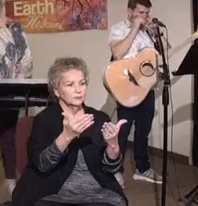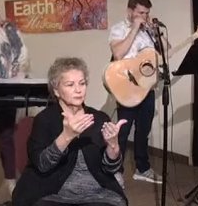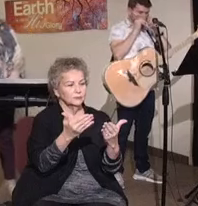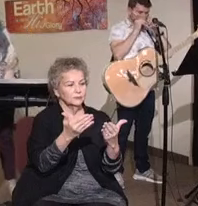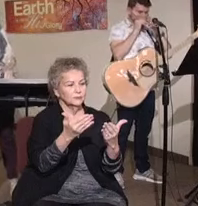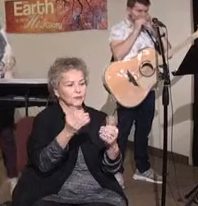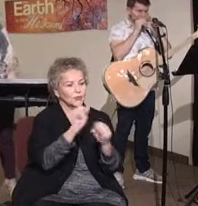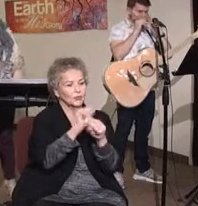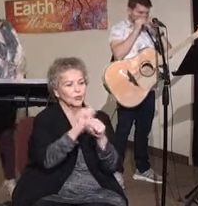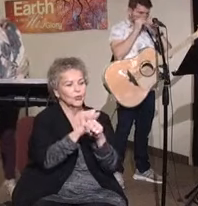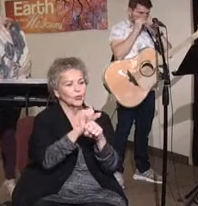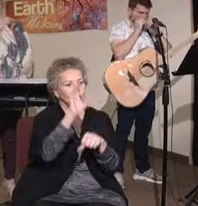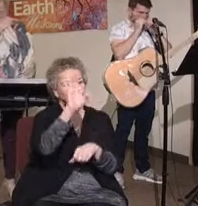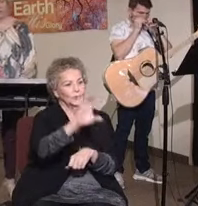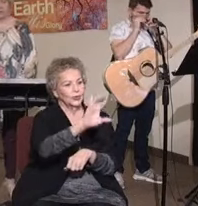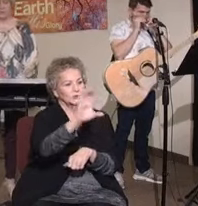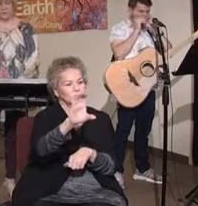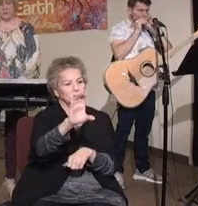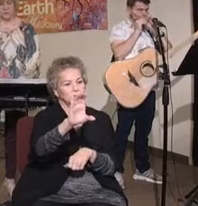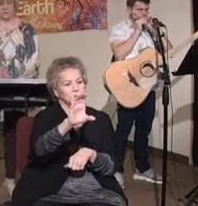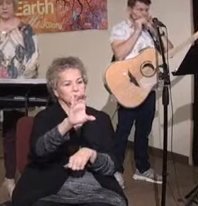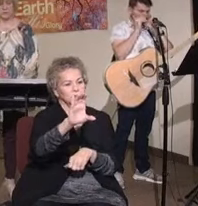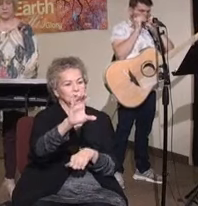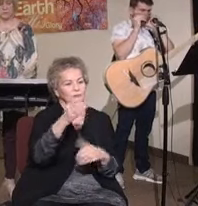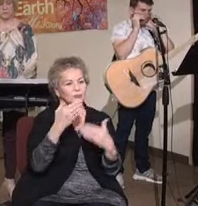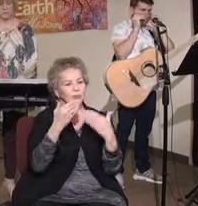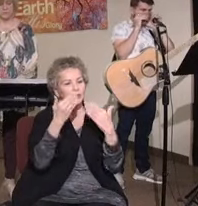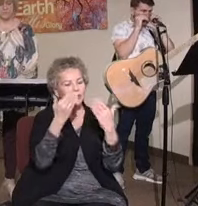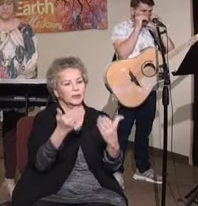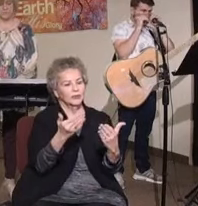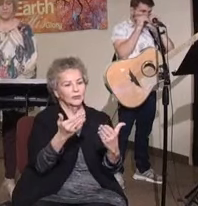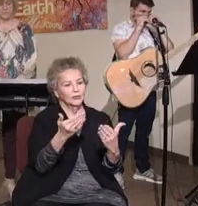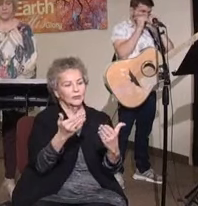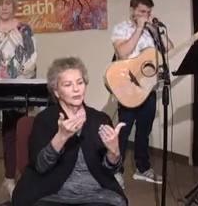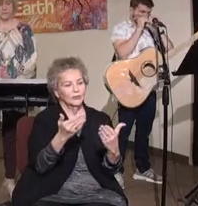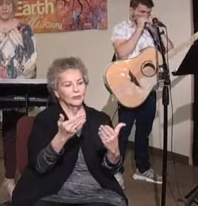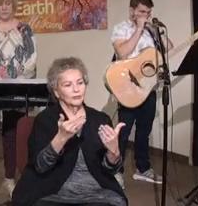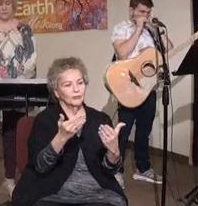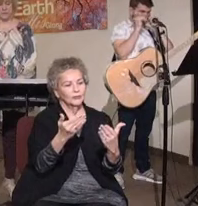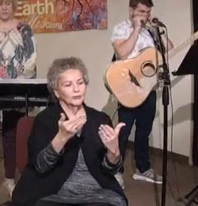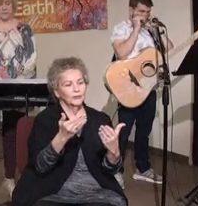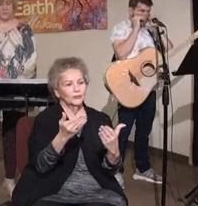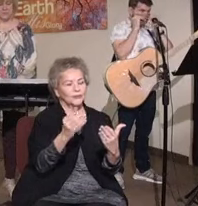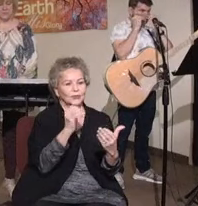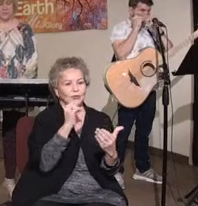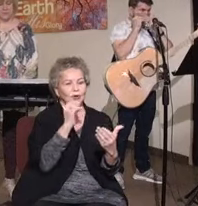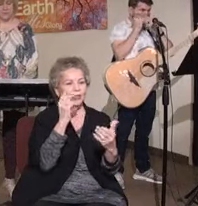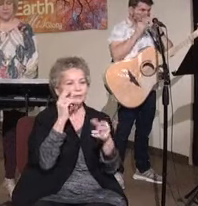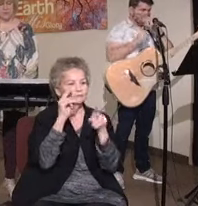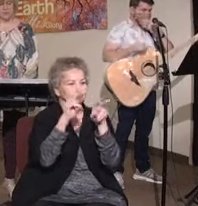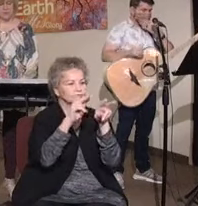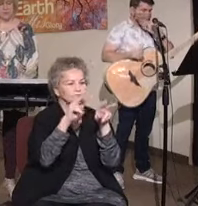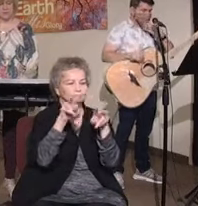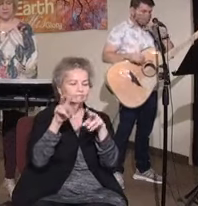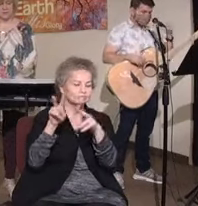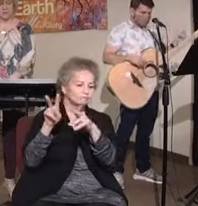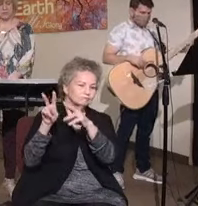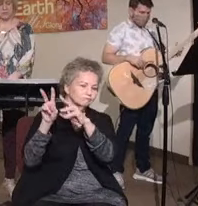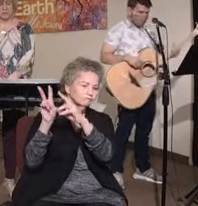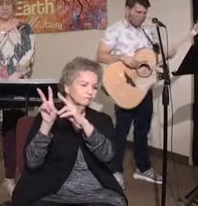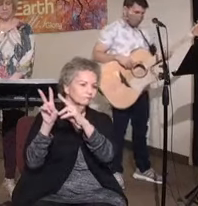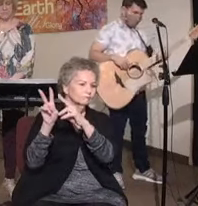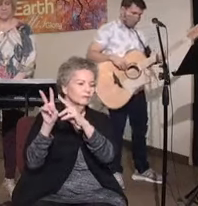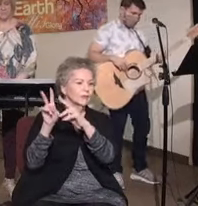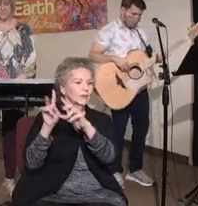work on the cross. We thank you for not turning from us when you could have. And